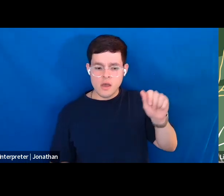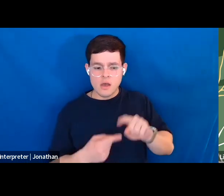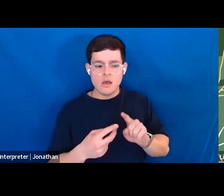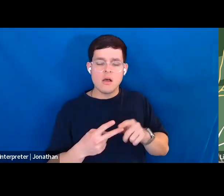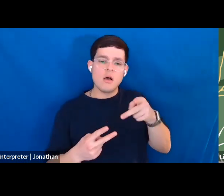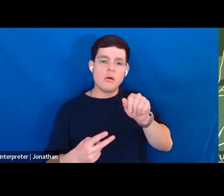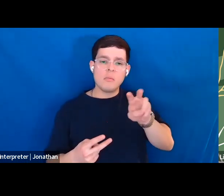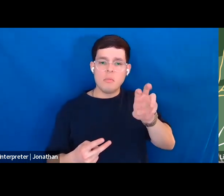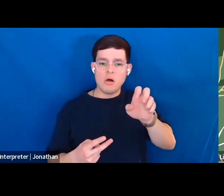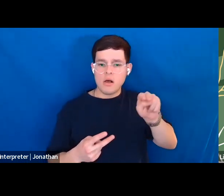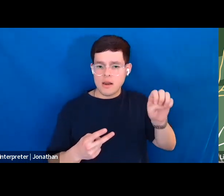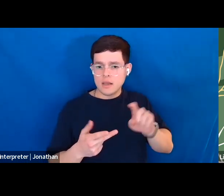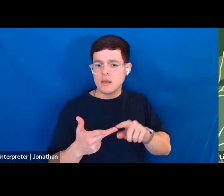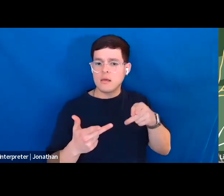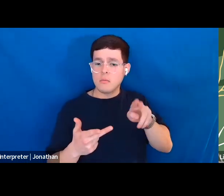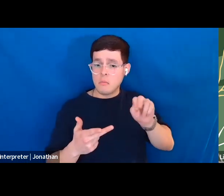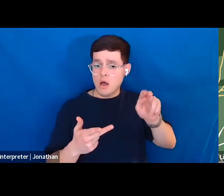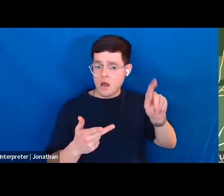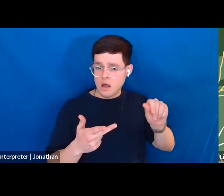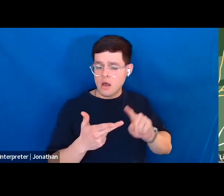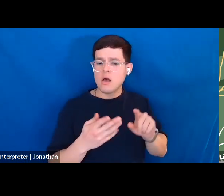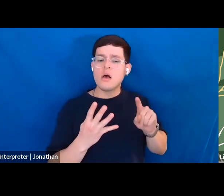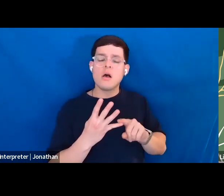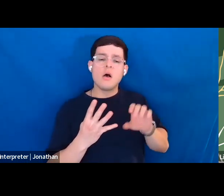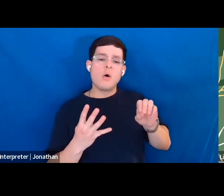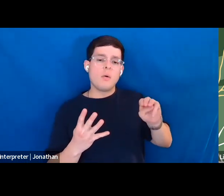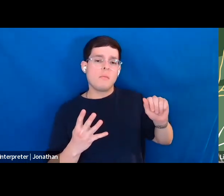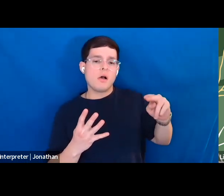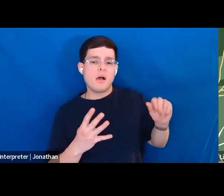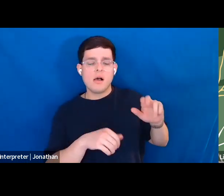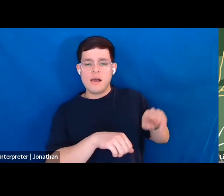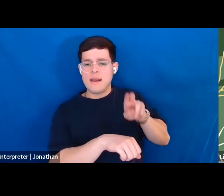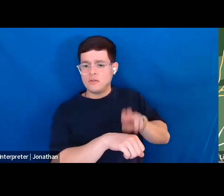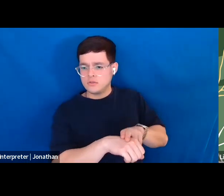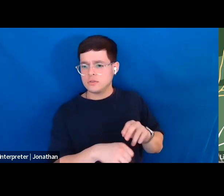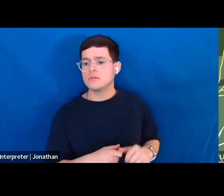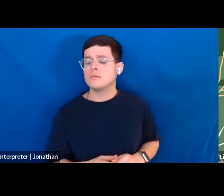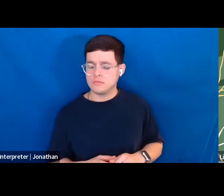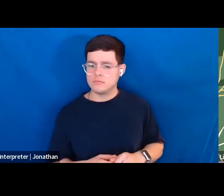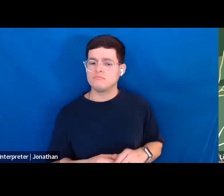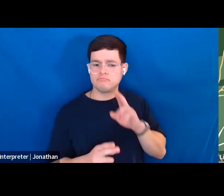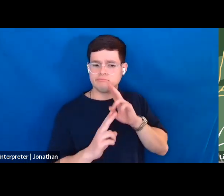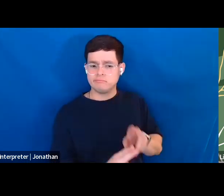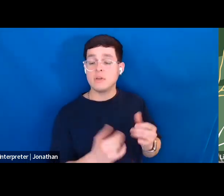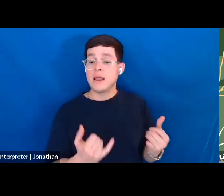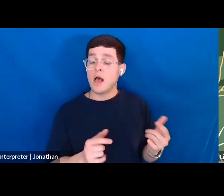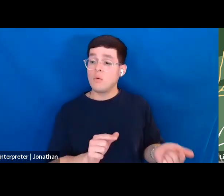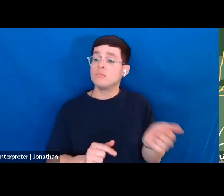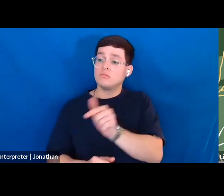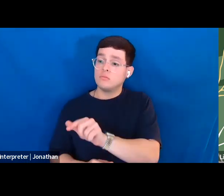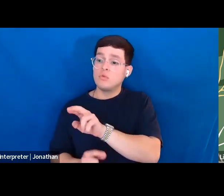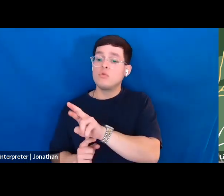Pawnee, Ponca, and Omaha nations. Now the rest of the REVISE team will